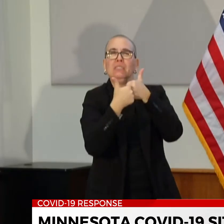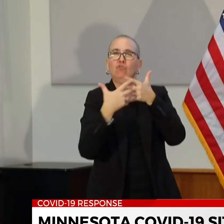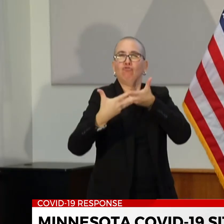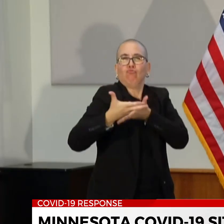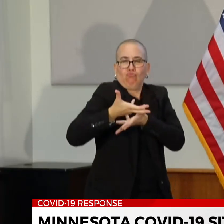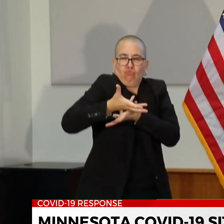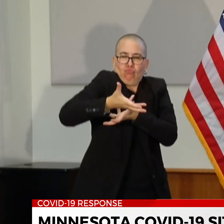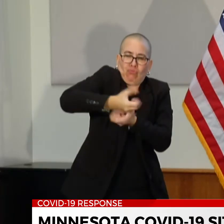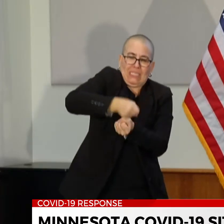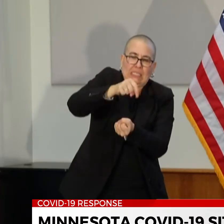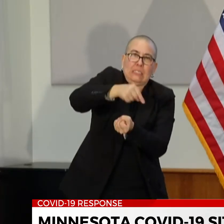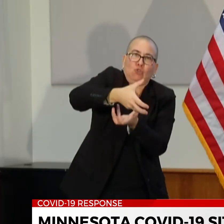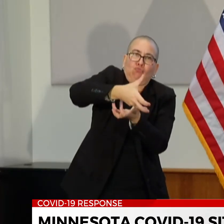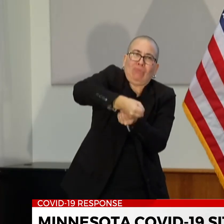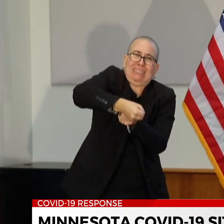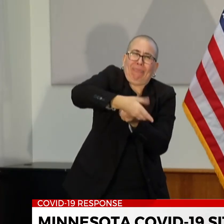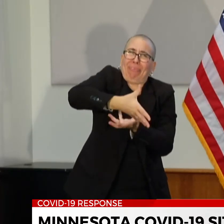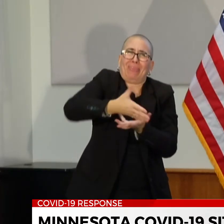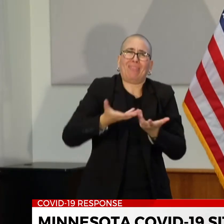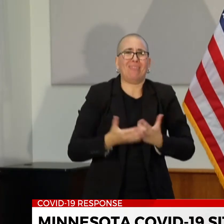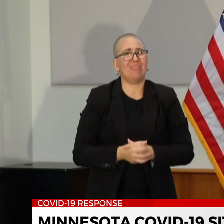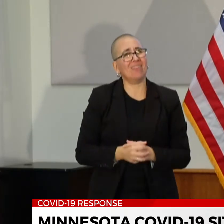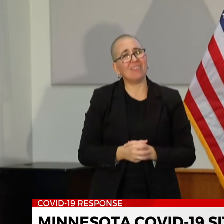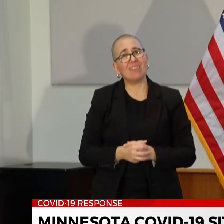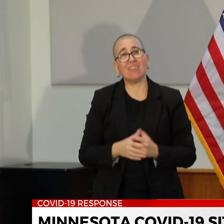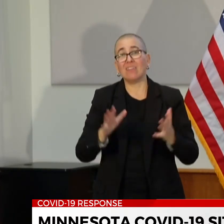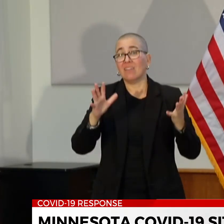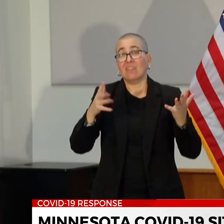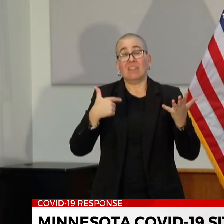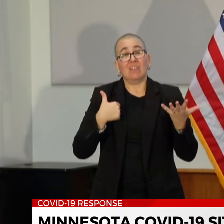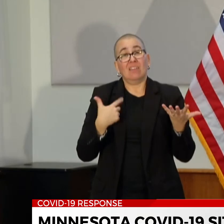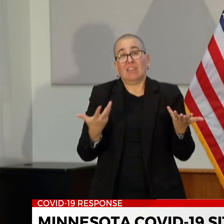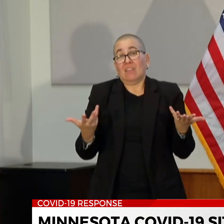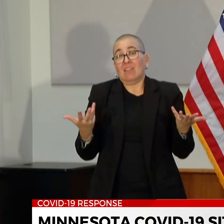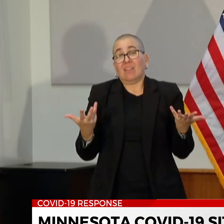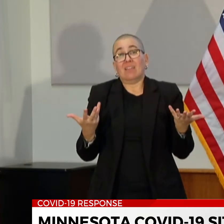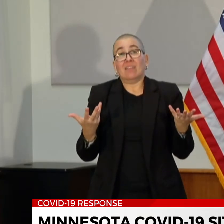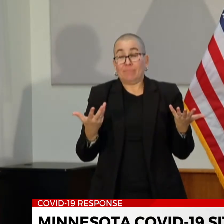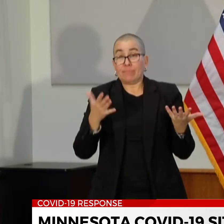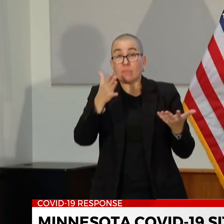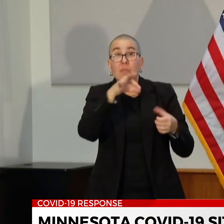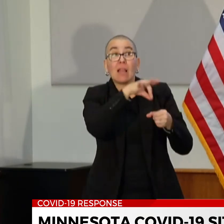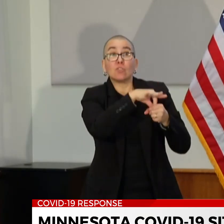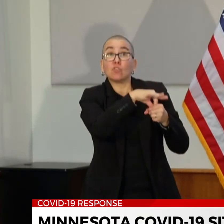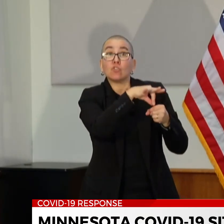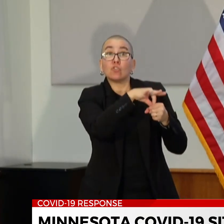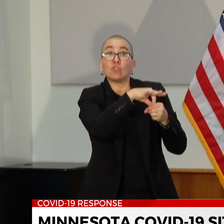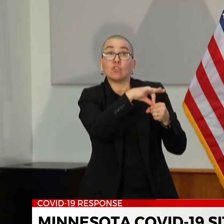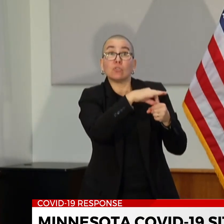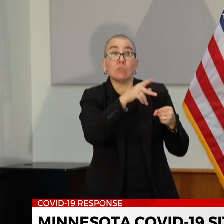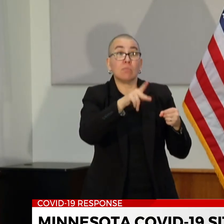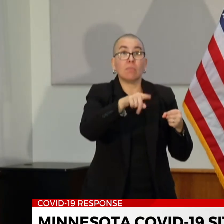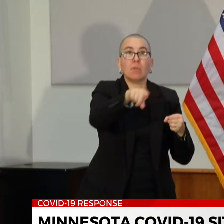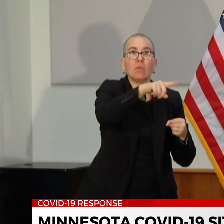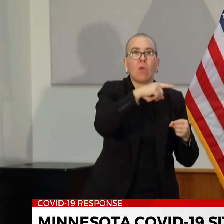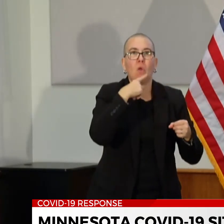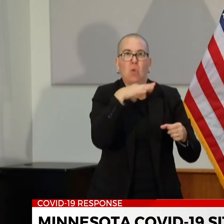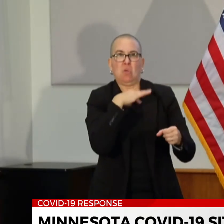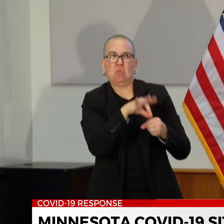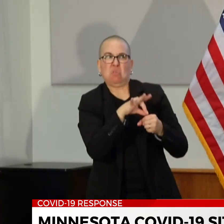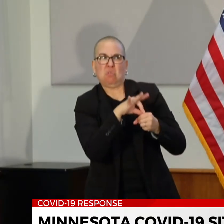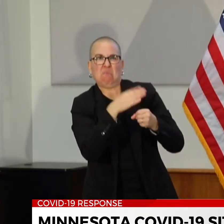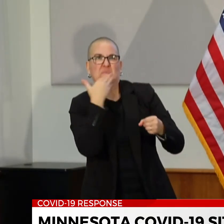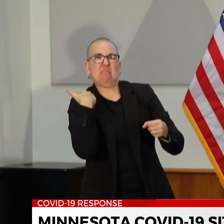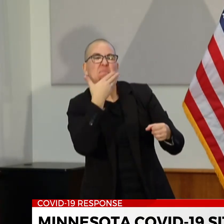not going to, I'll open up that other can of worms. It bled itself into election integrity. So don't trust the numbers,